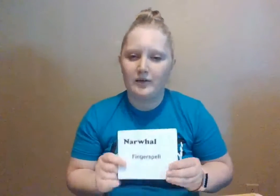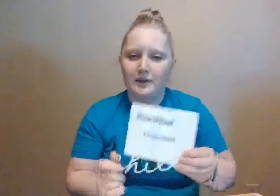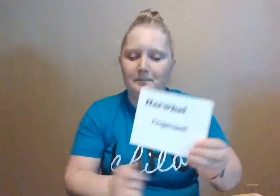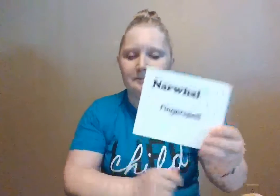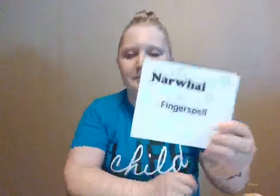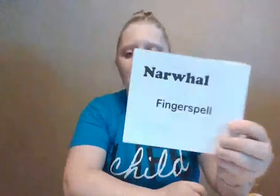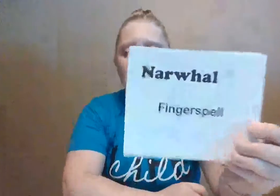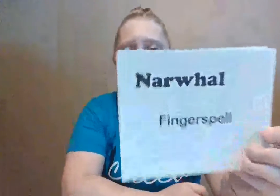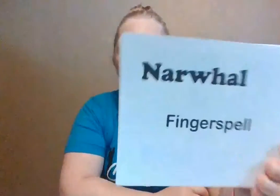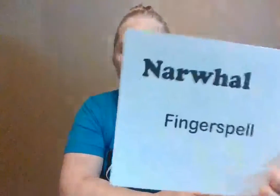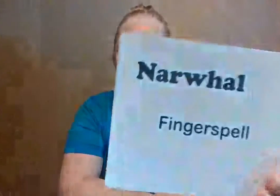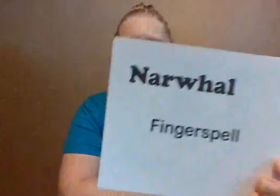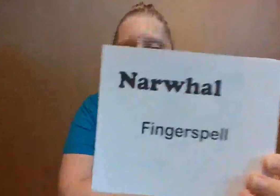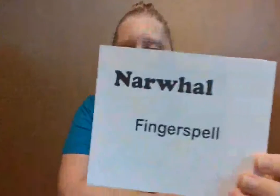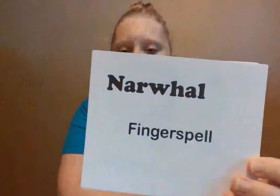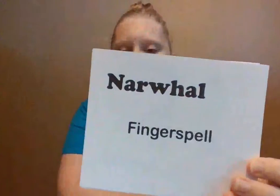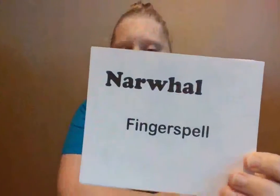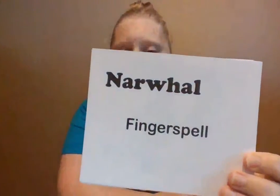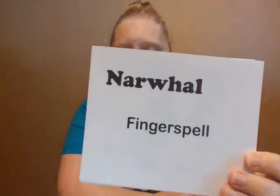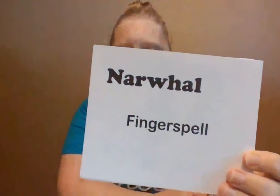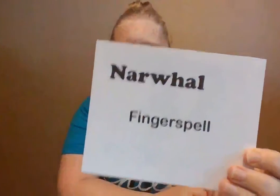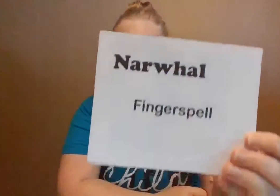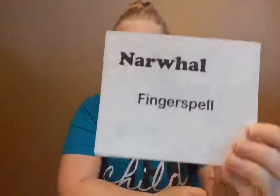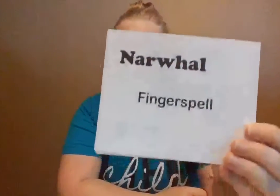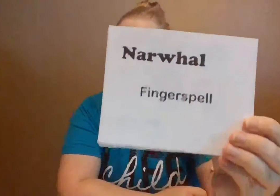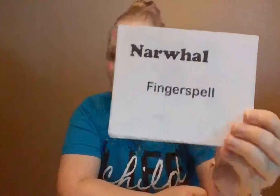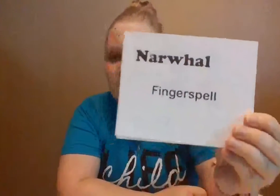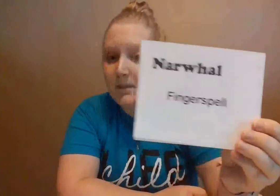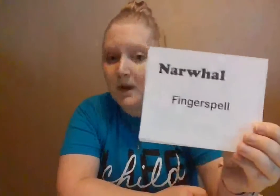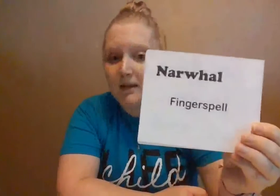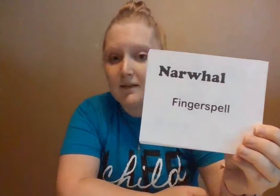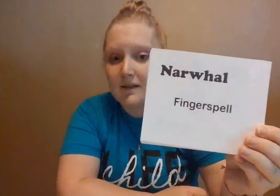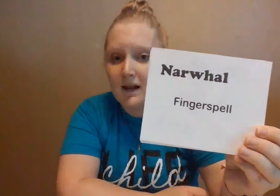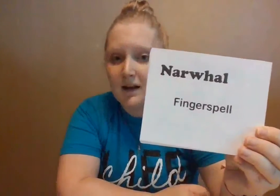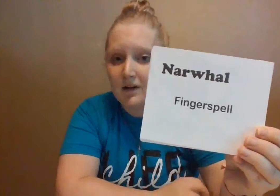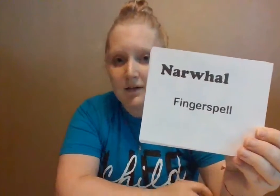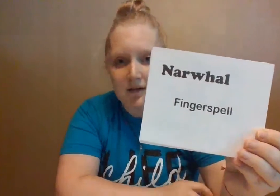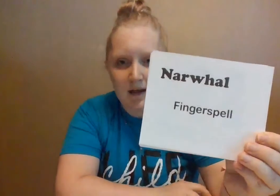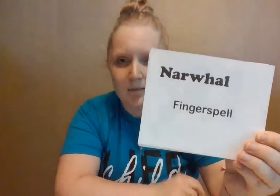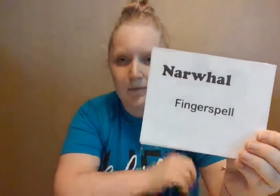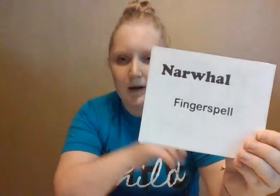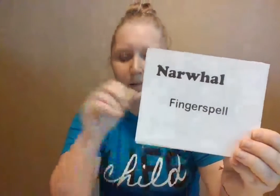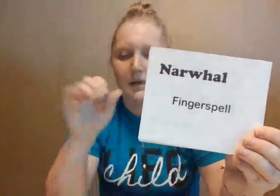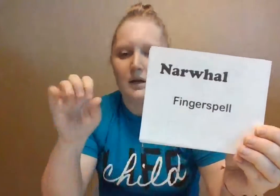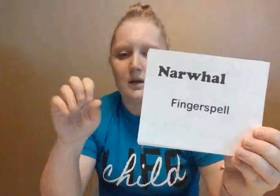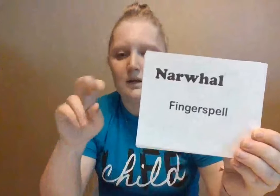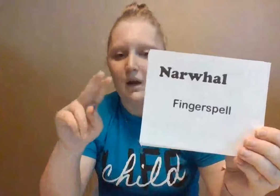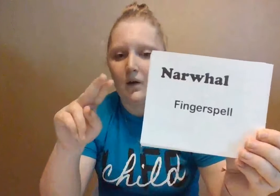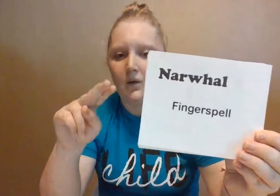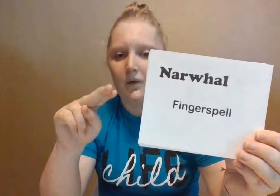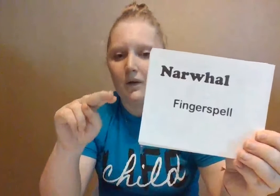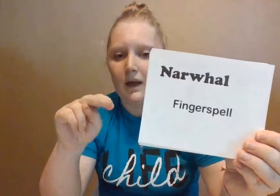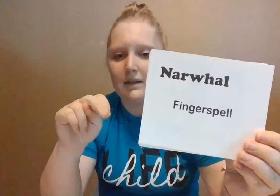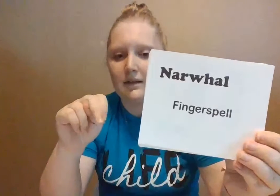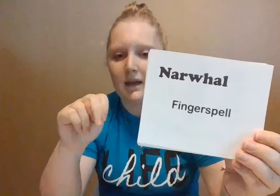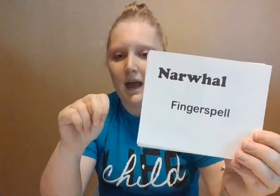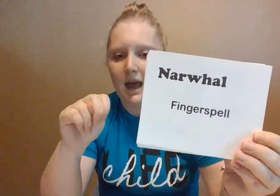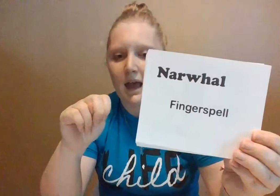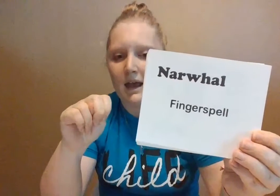them. So a narwhal is finger spelled because there's not a good sign for it. So it's